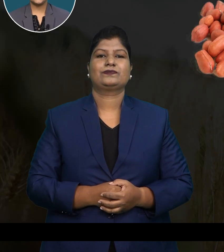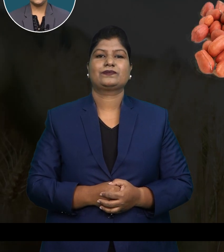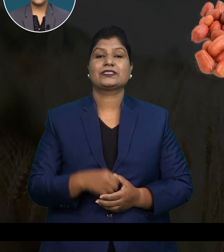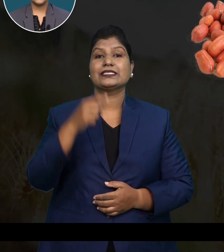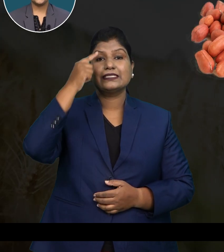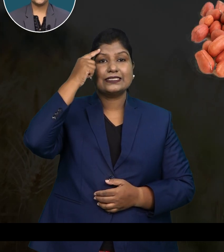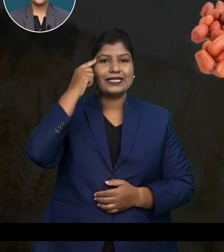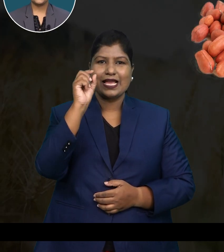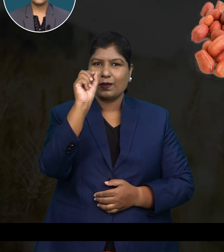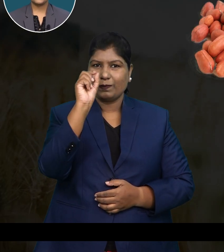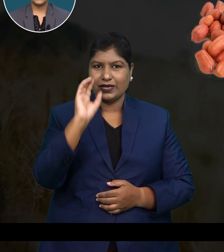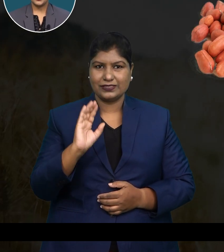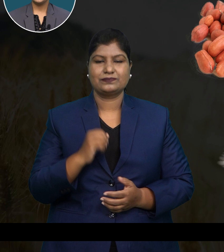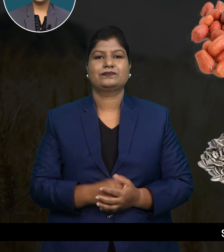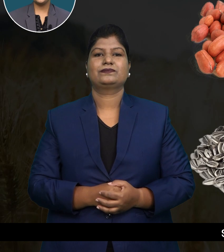mustard,